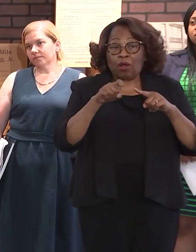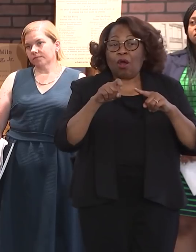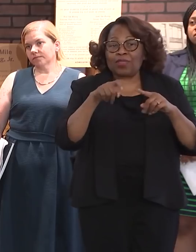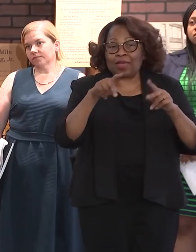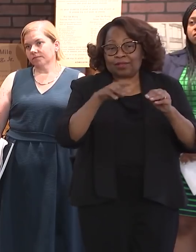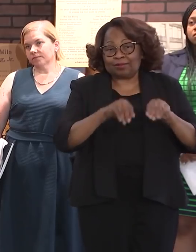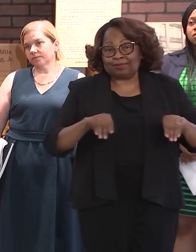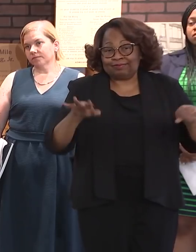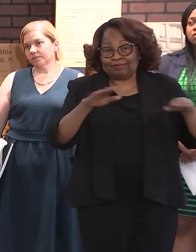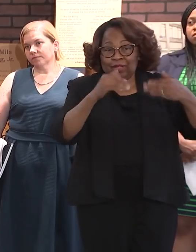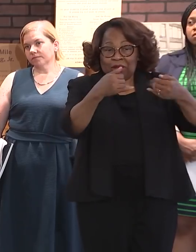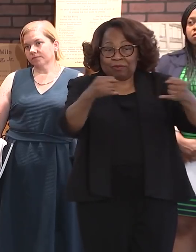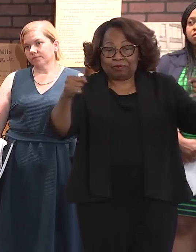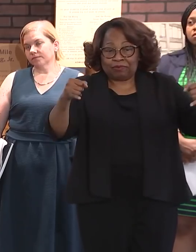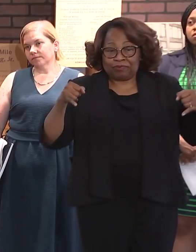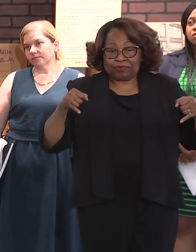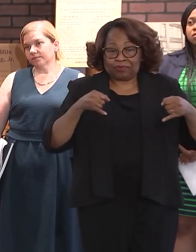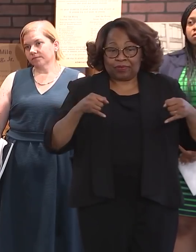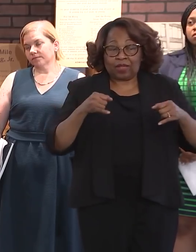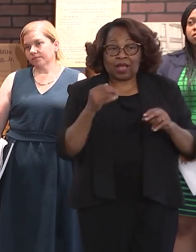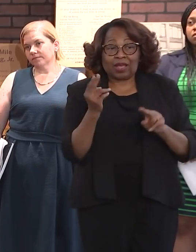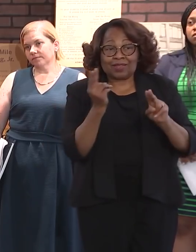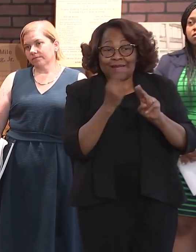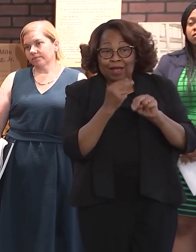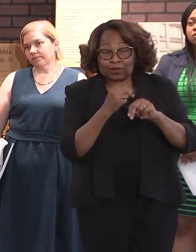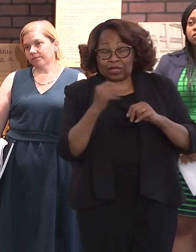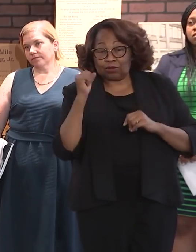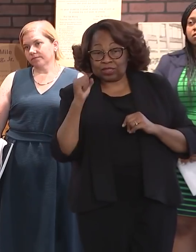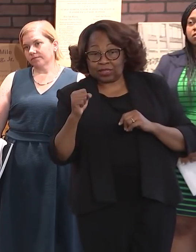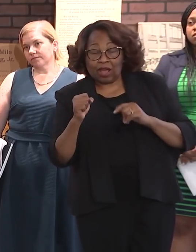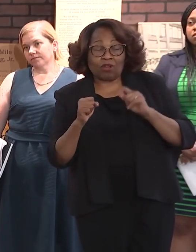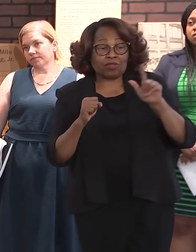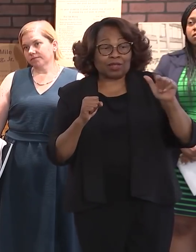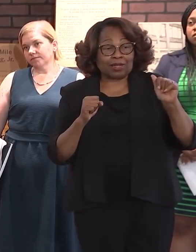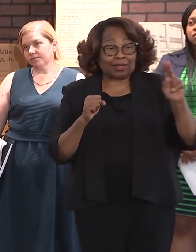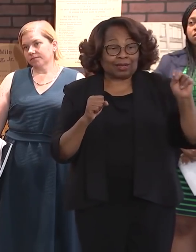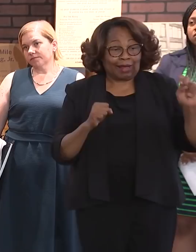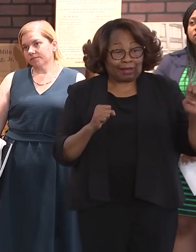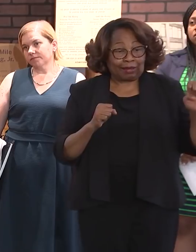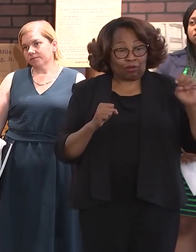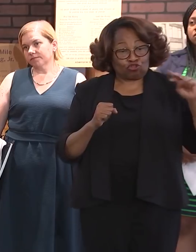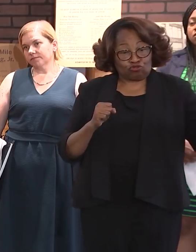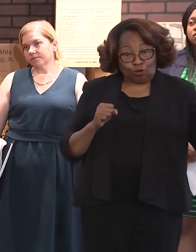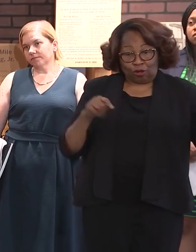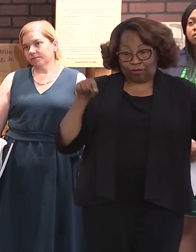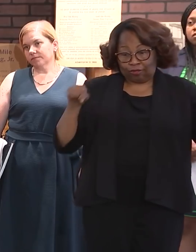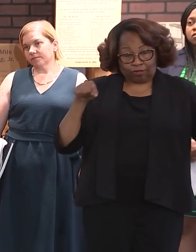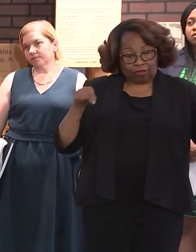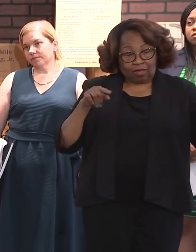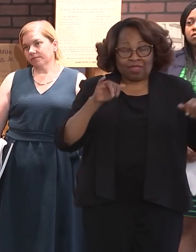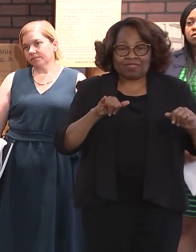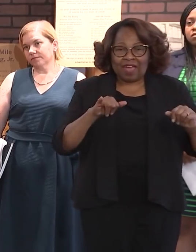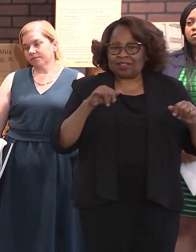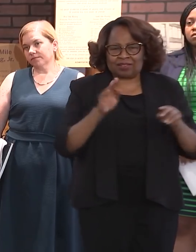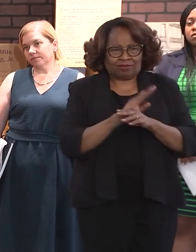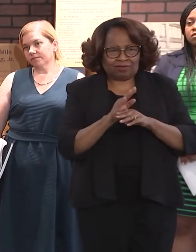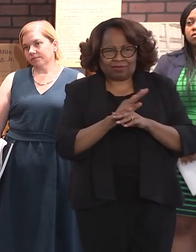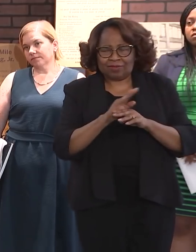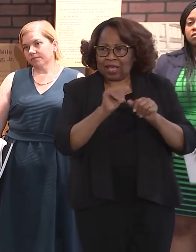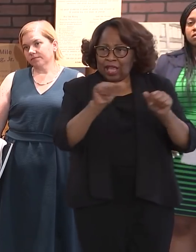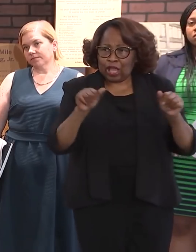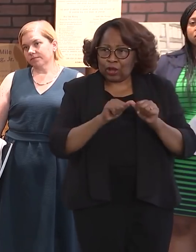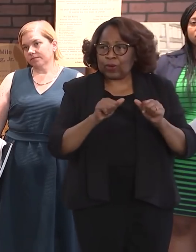Corridor, from the Eisenhower on the south to Lake Street on the north, that is a notorious area, and there have